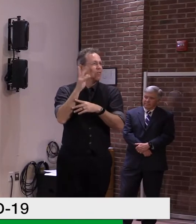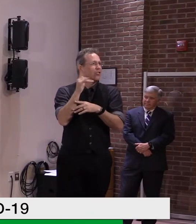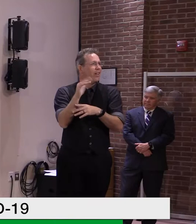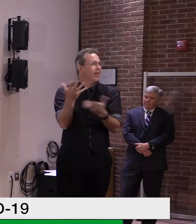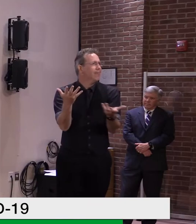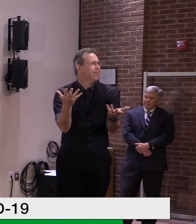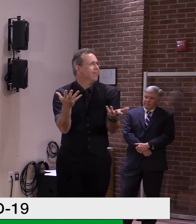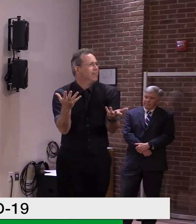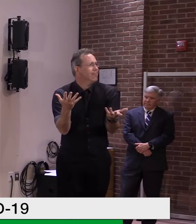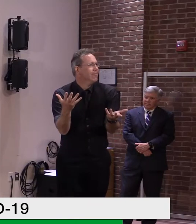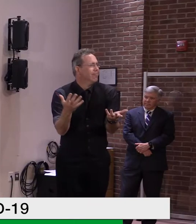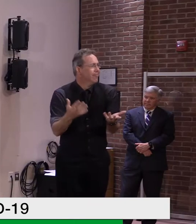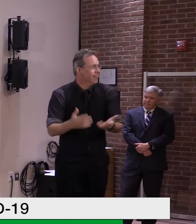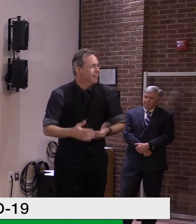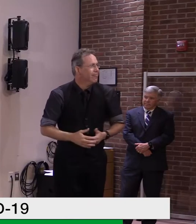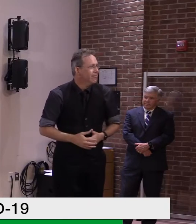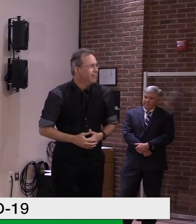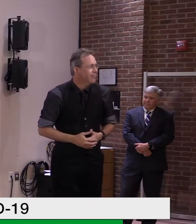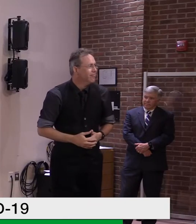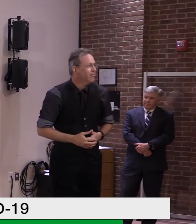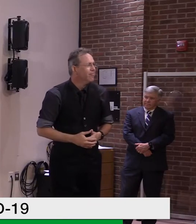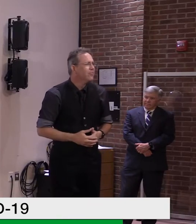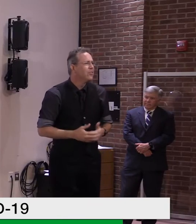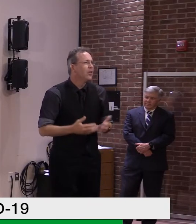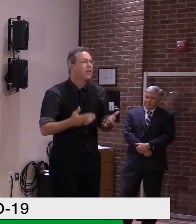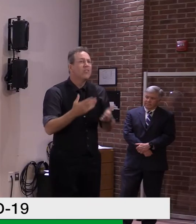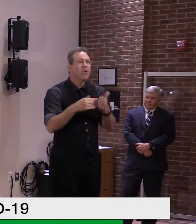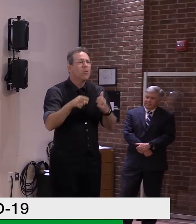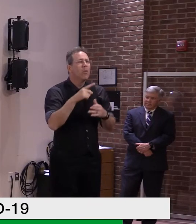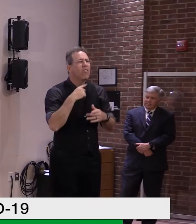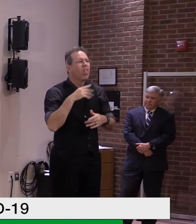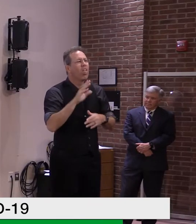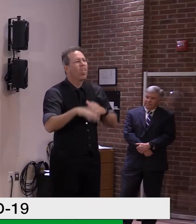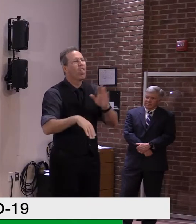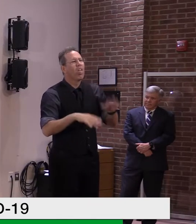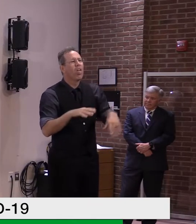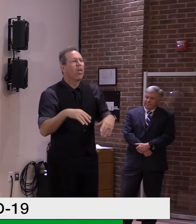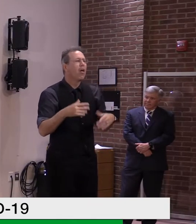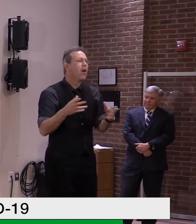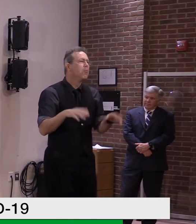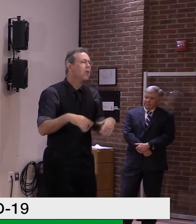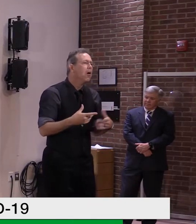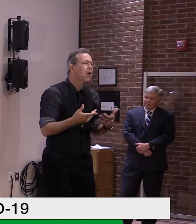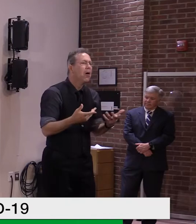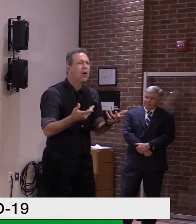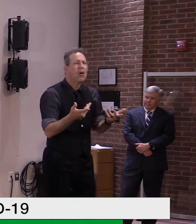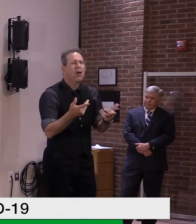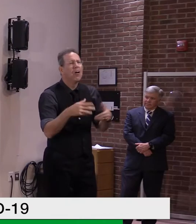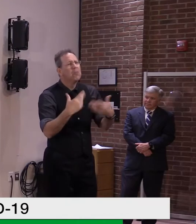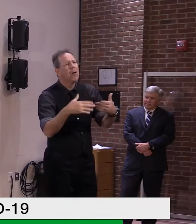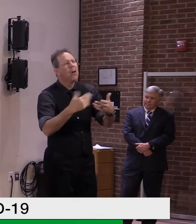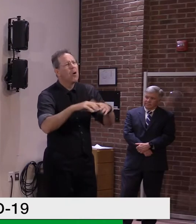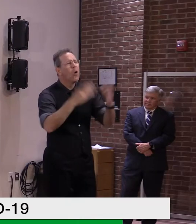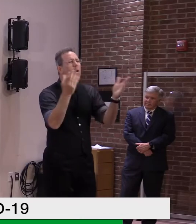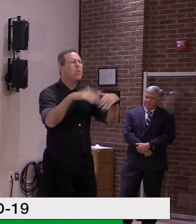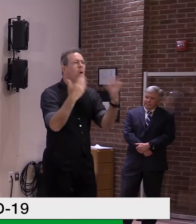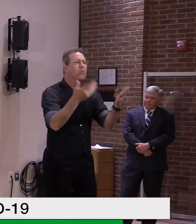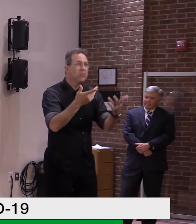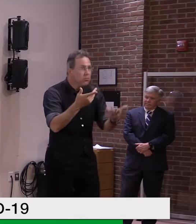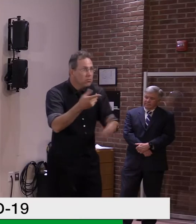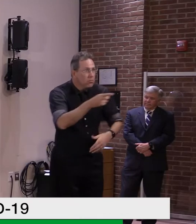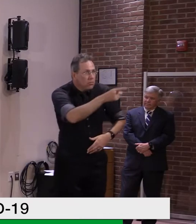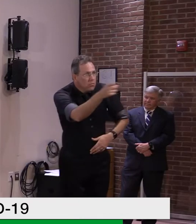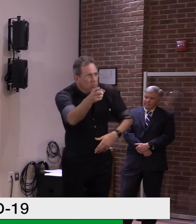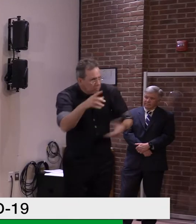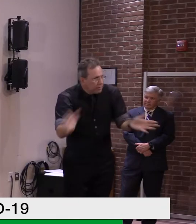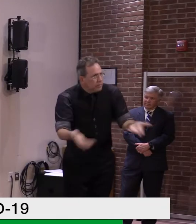can dig a little bit deeper, go to their friends, their neighbors, their family, and get them to get their vaccination so